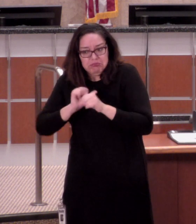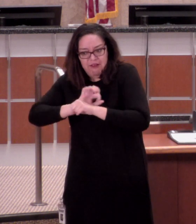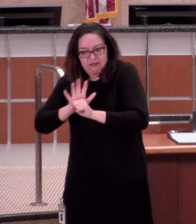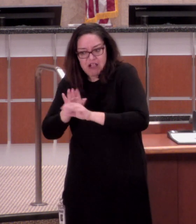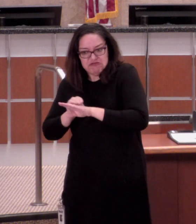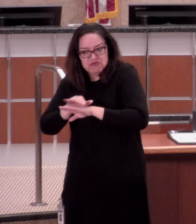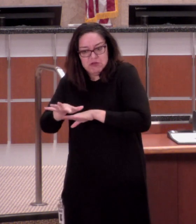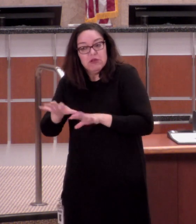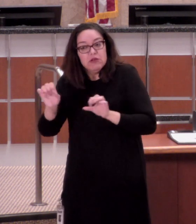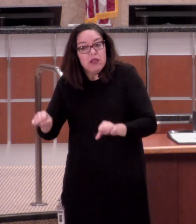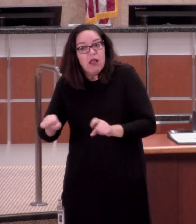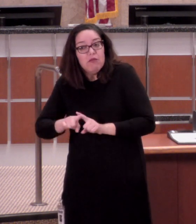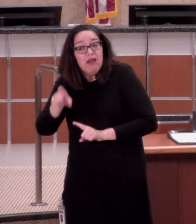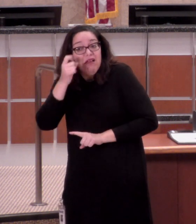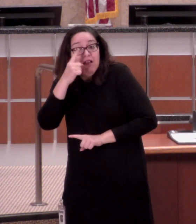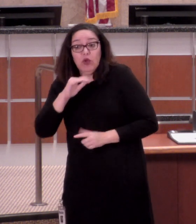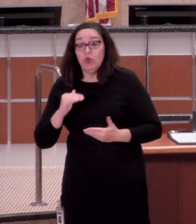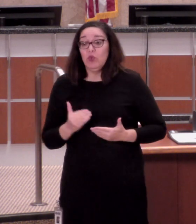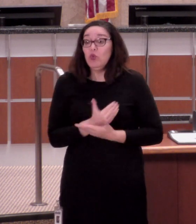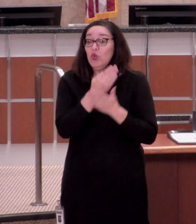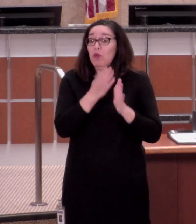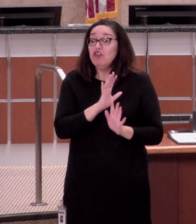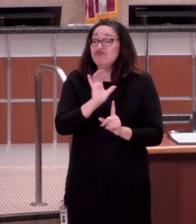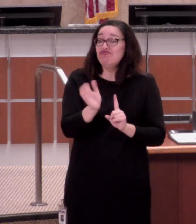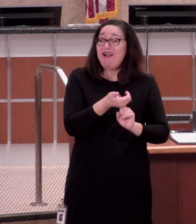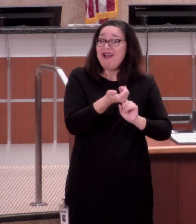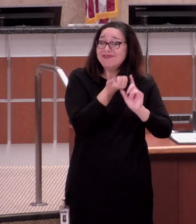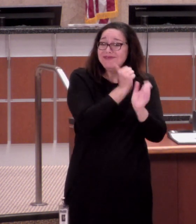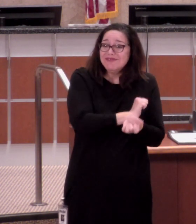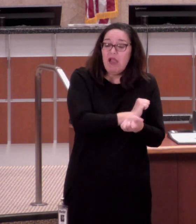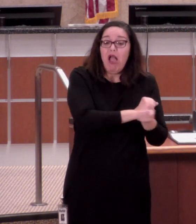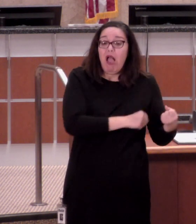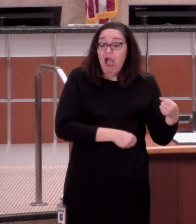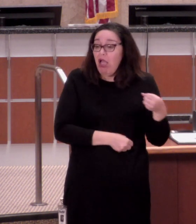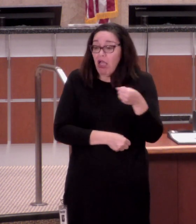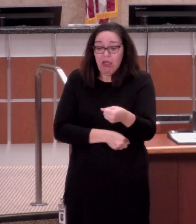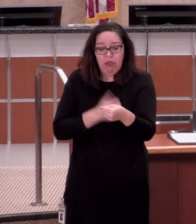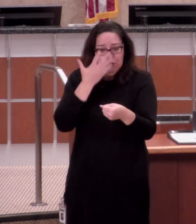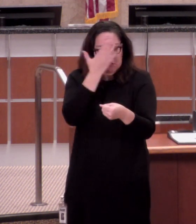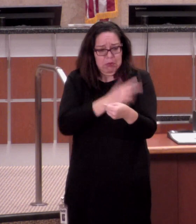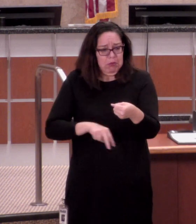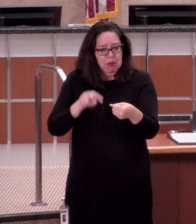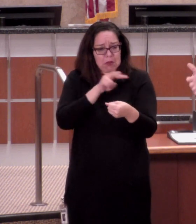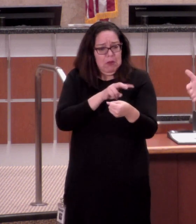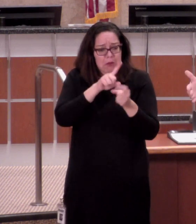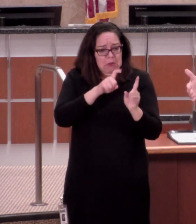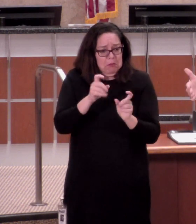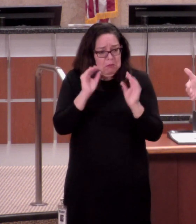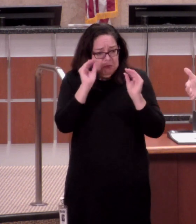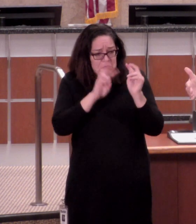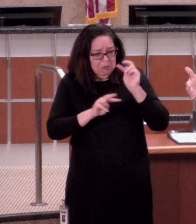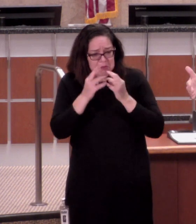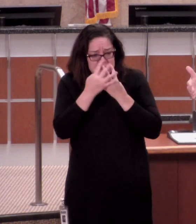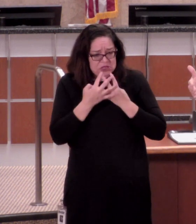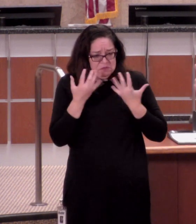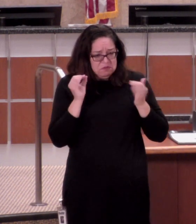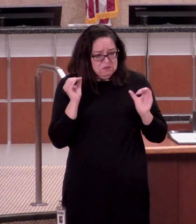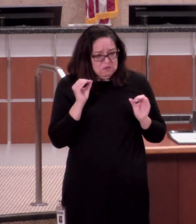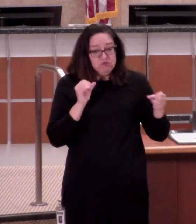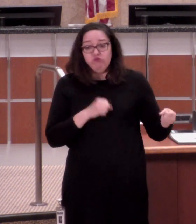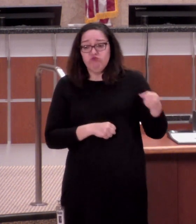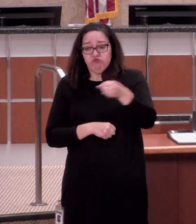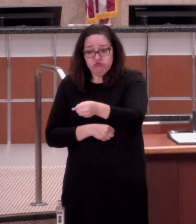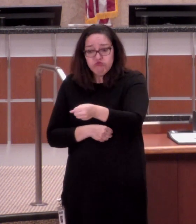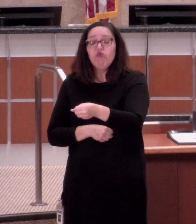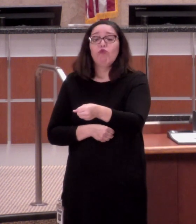problem is you put a new book, someone gets arrested and booked into jail, and they show no symptoms, and a week later is when they finally show a symptom,